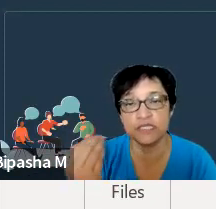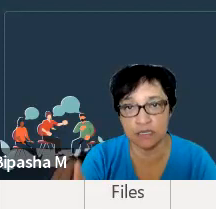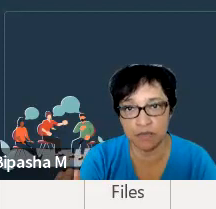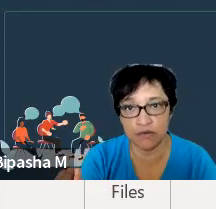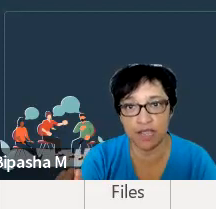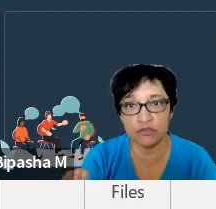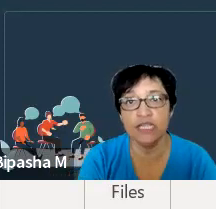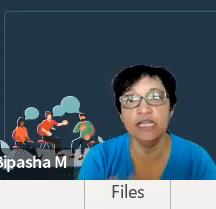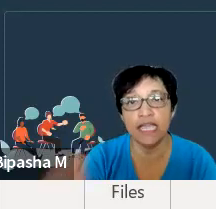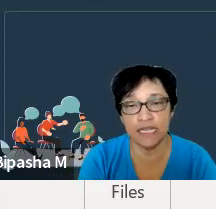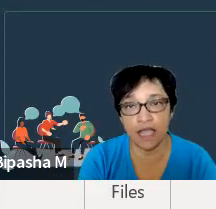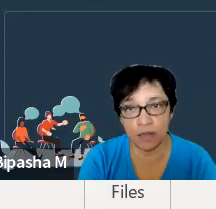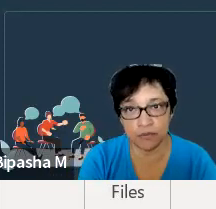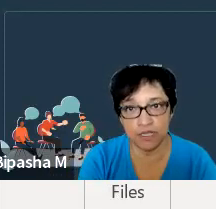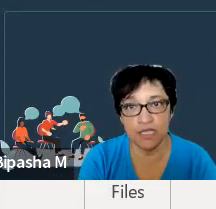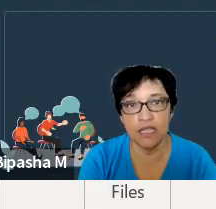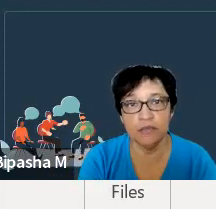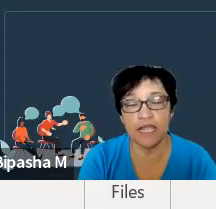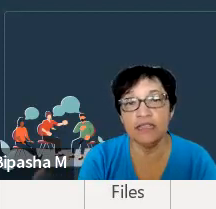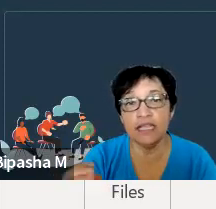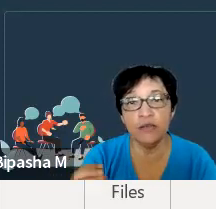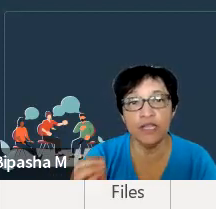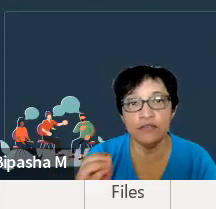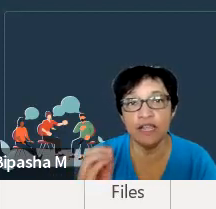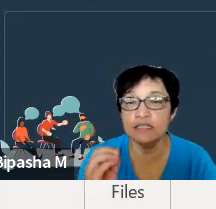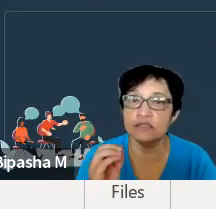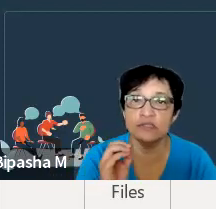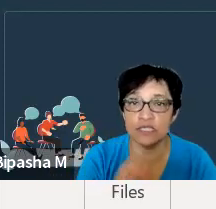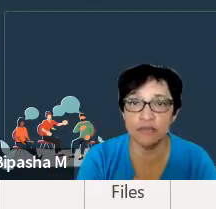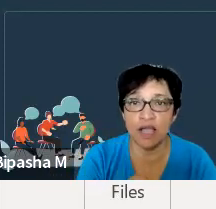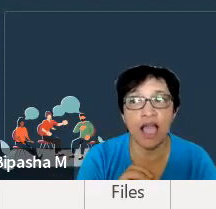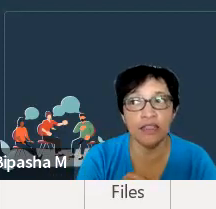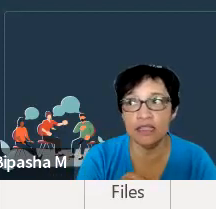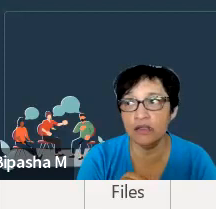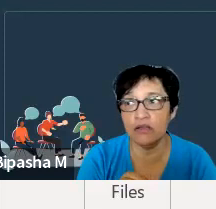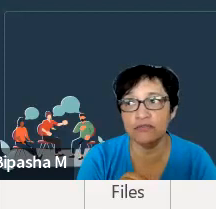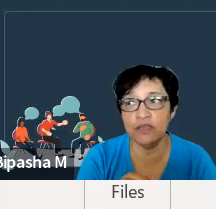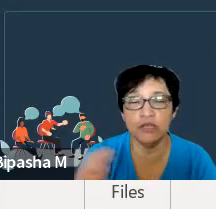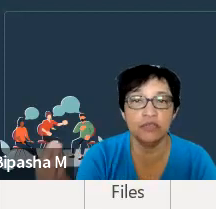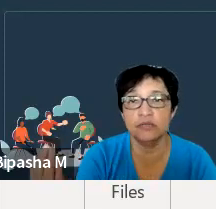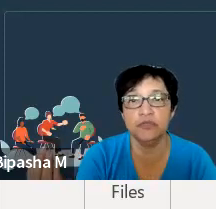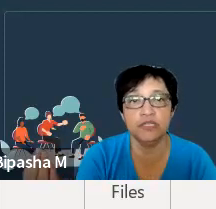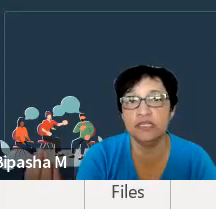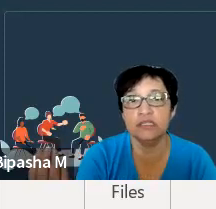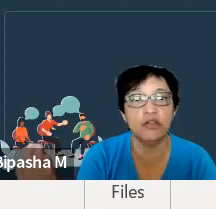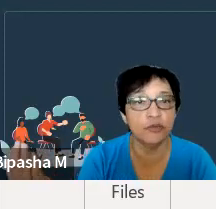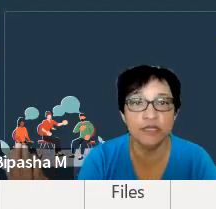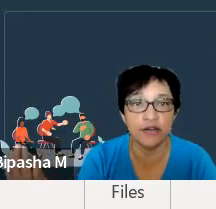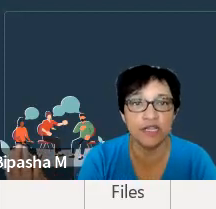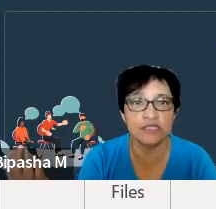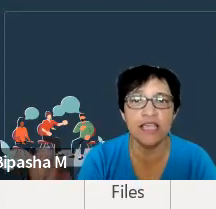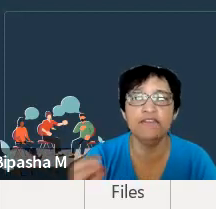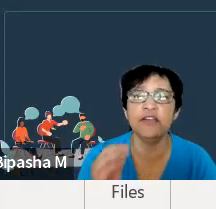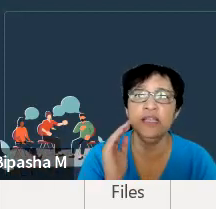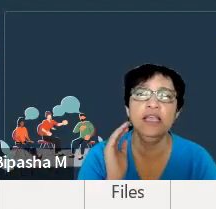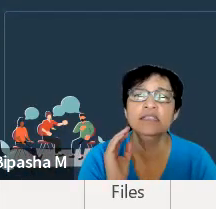some stigma around getting help. But I think whenever I listen to stigma, I think of immigrant communities in urban